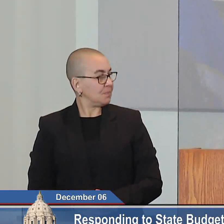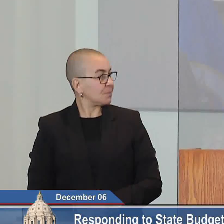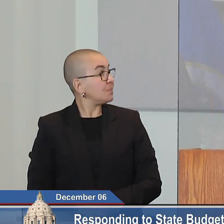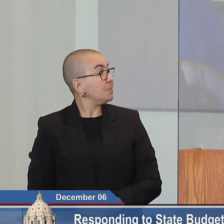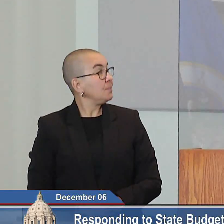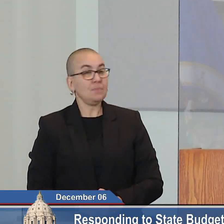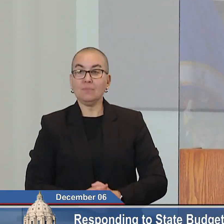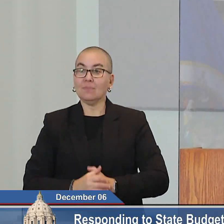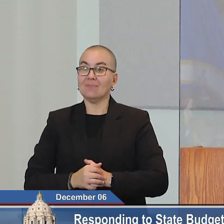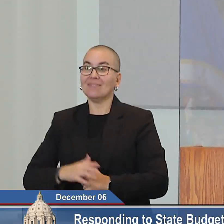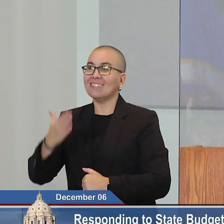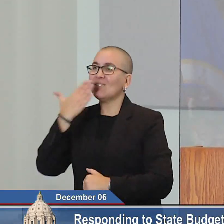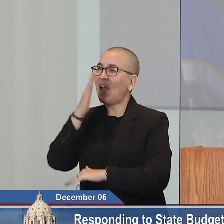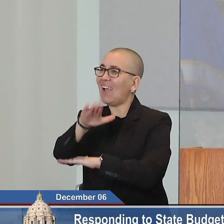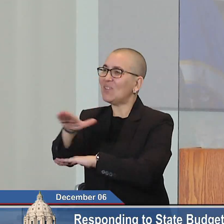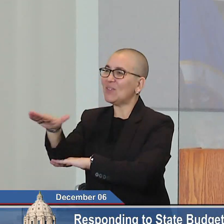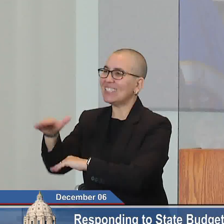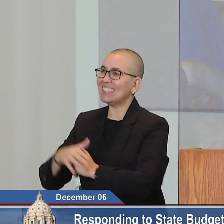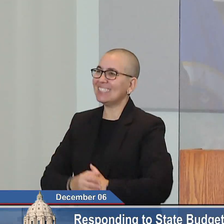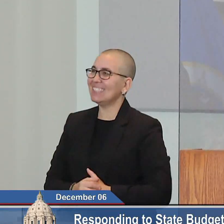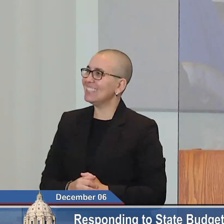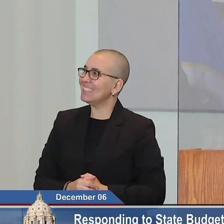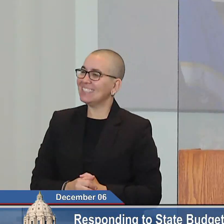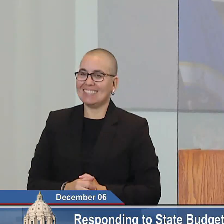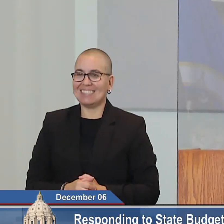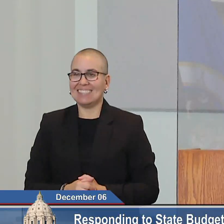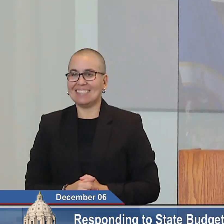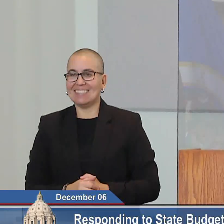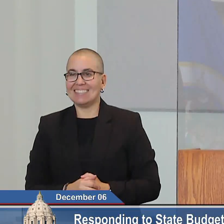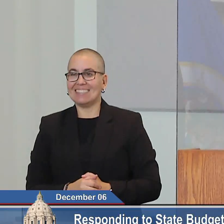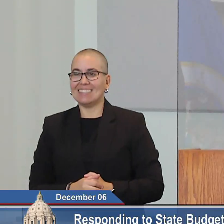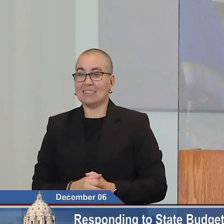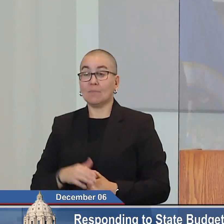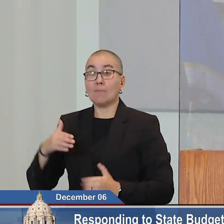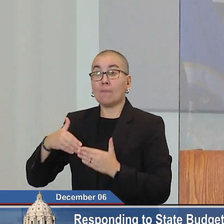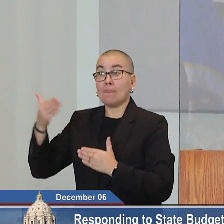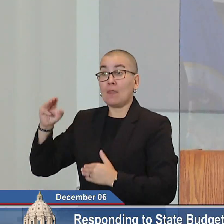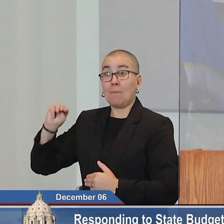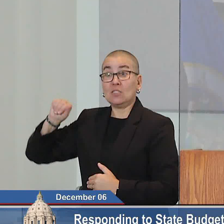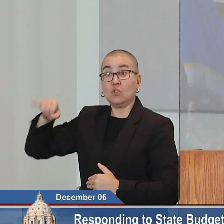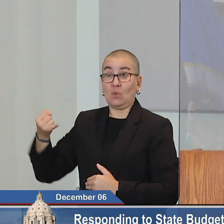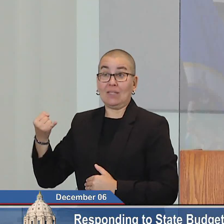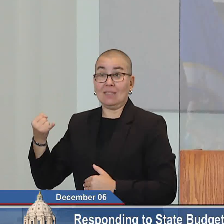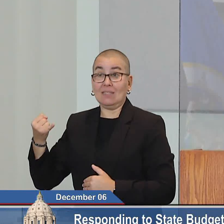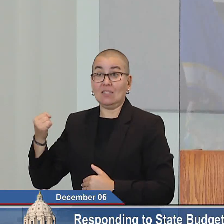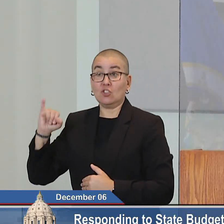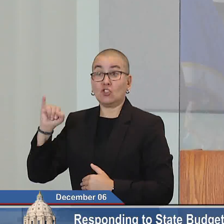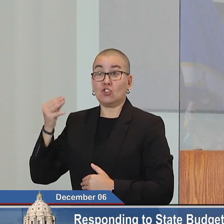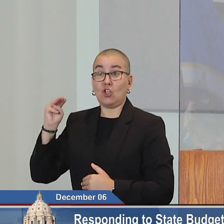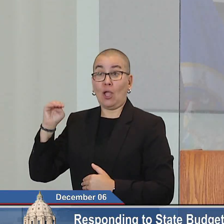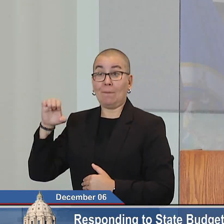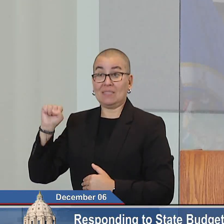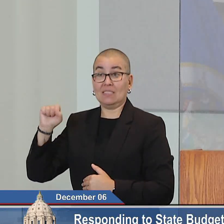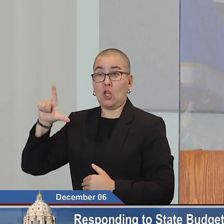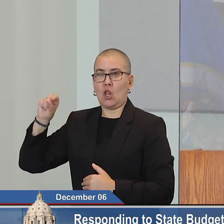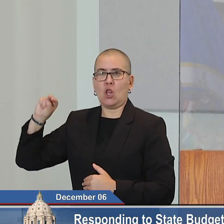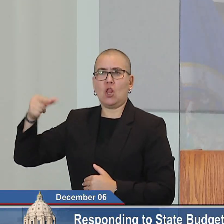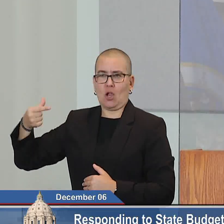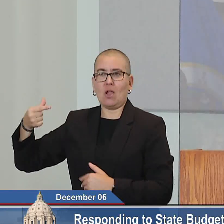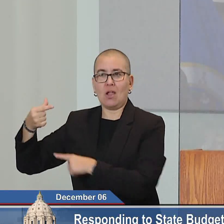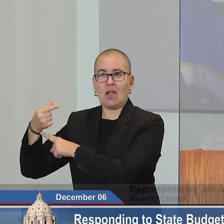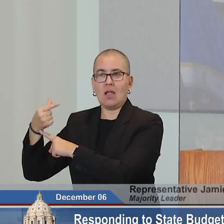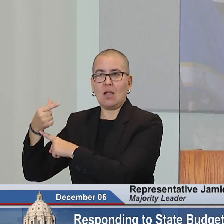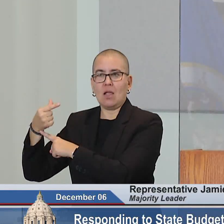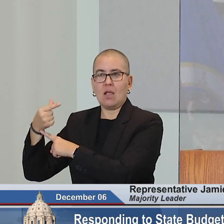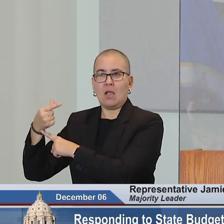Good afternoon. I am incoming Majority Leader Jamie Long, I'm joined here by incoming Majority Whip Athena